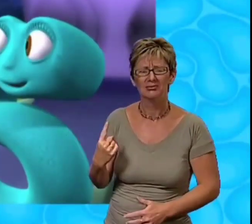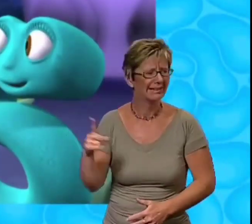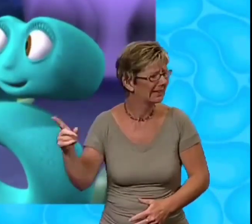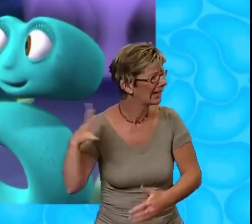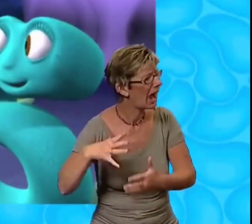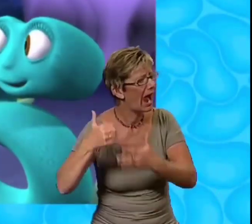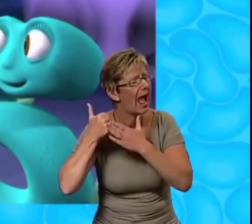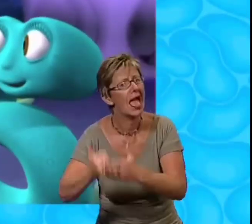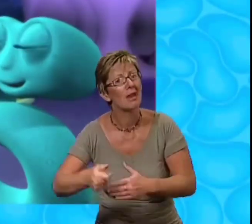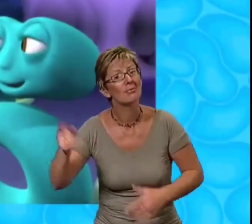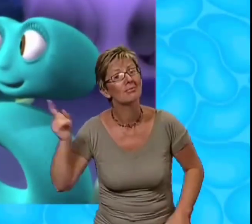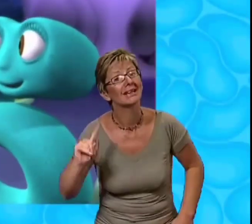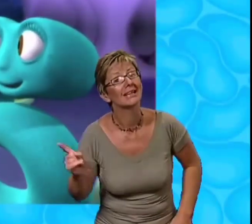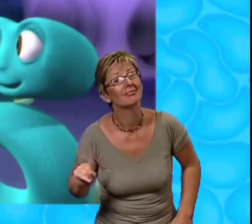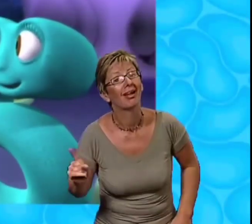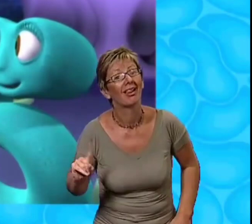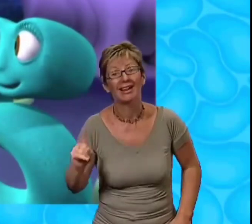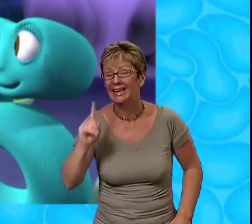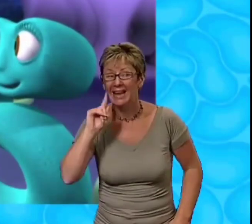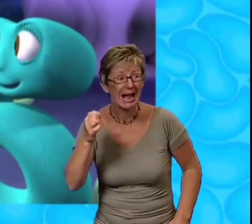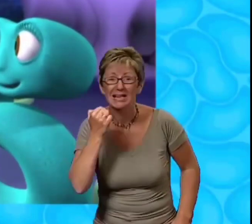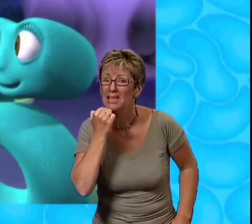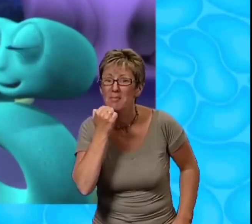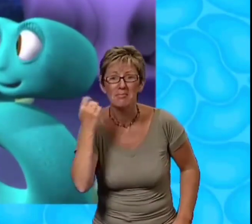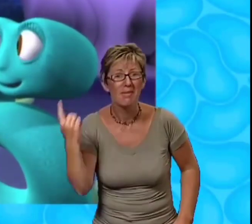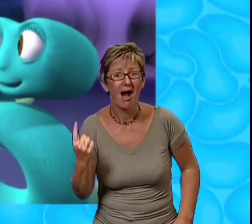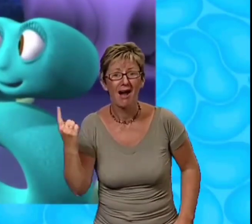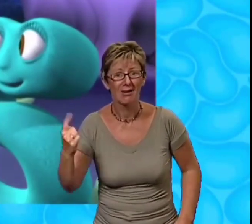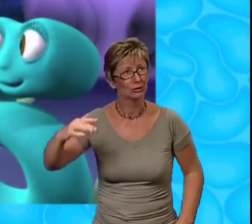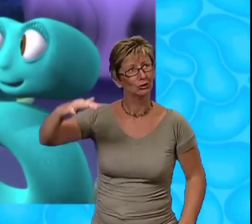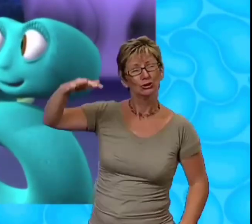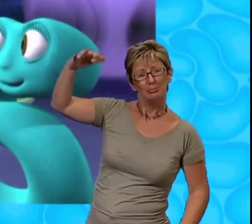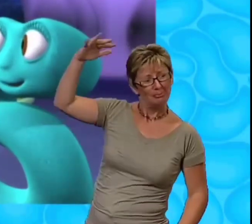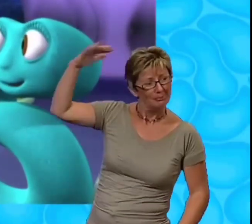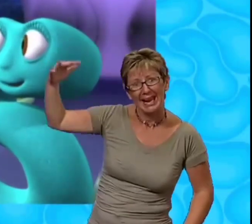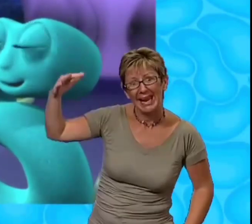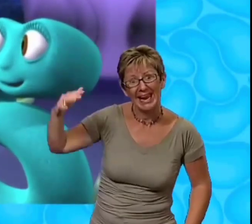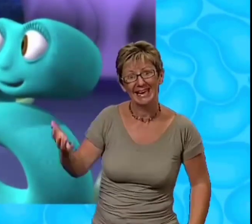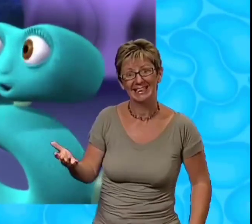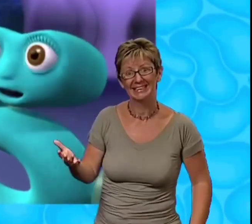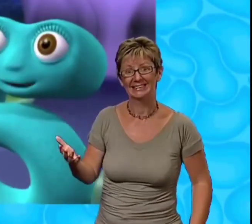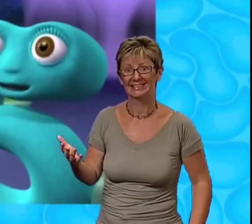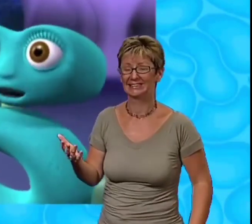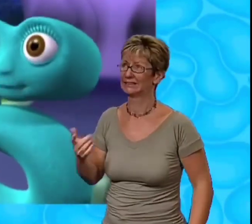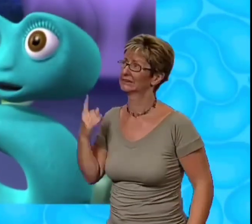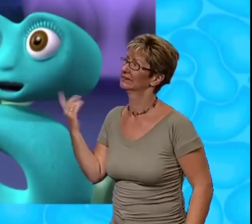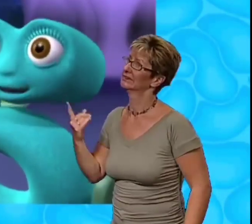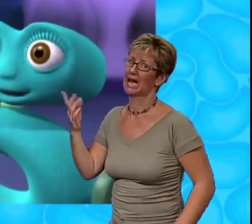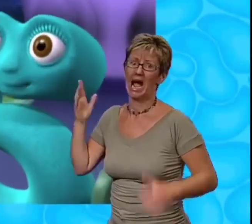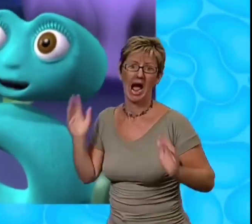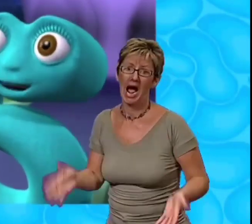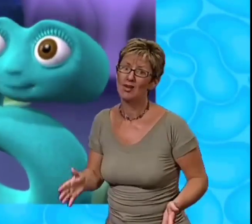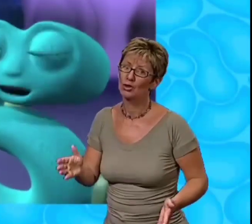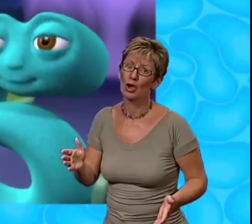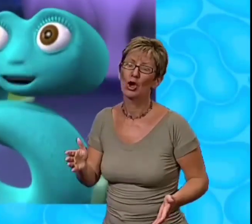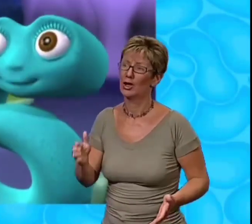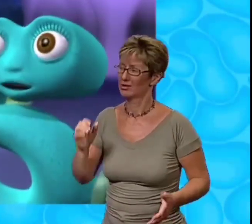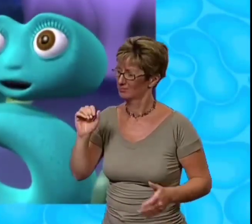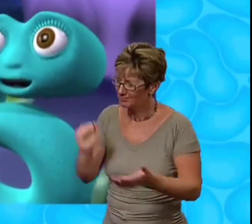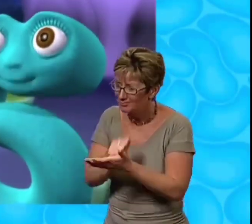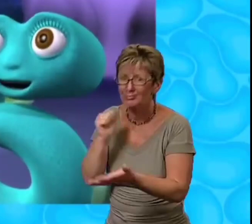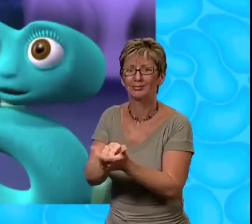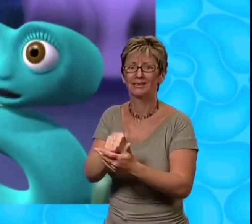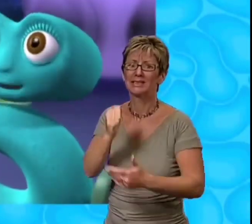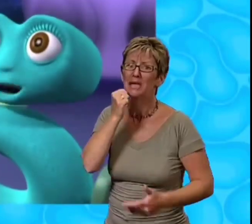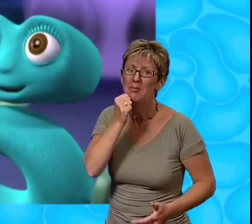help people, but he can't be a number. He's too big. Well, somebody's got to make some numbers to